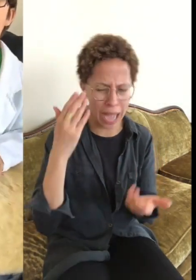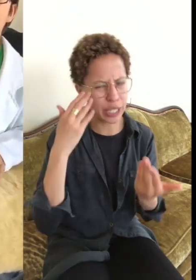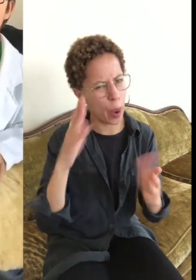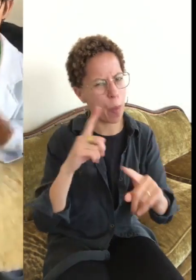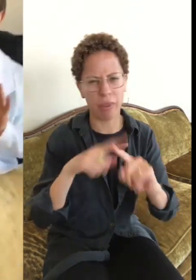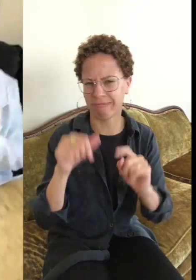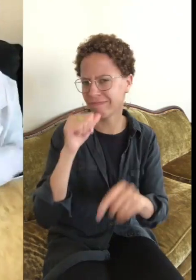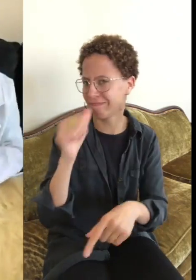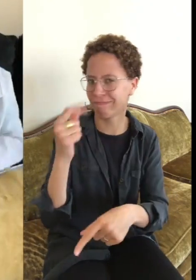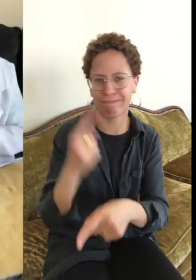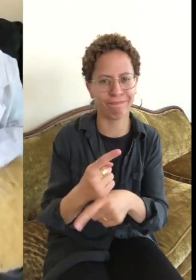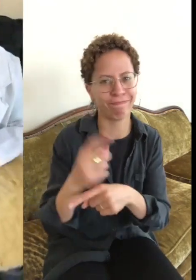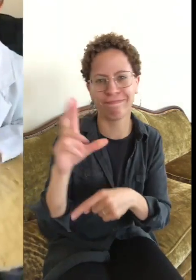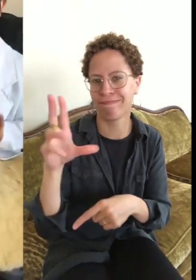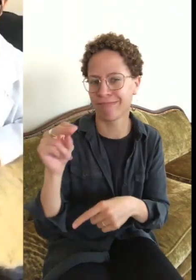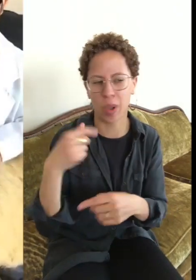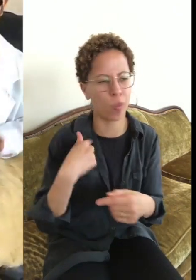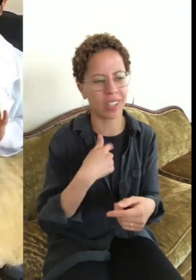these play bears.